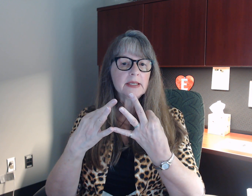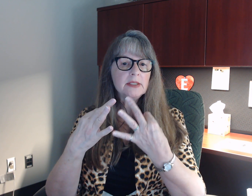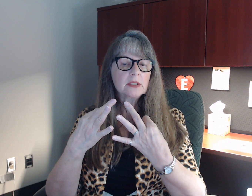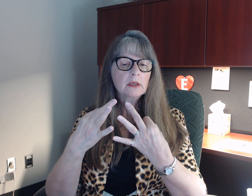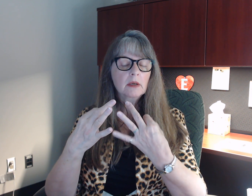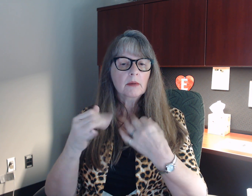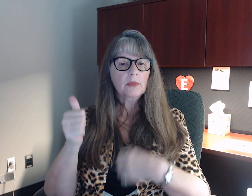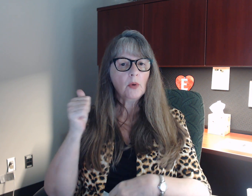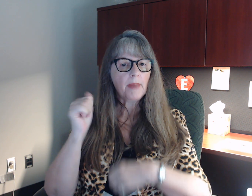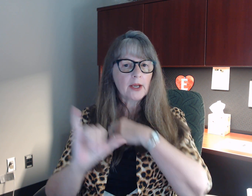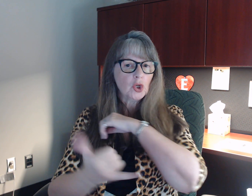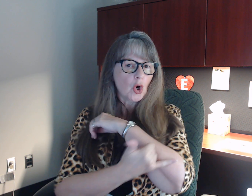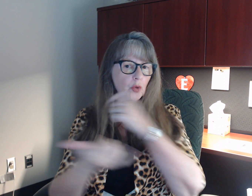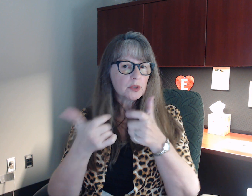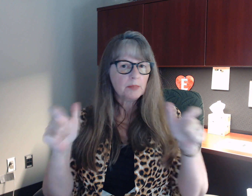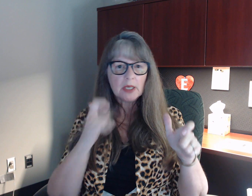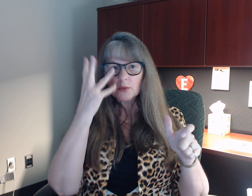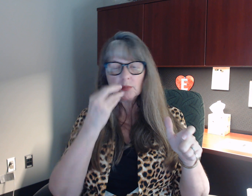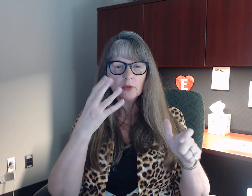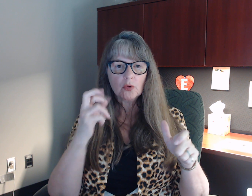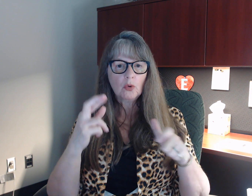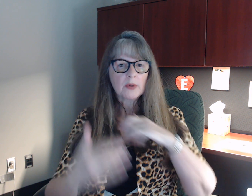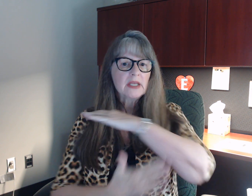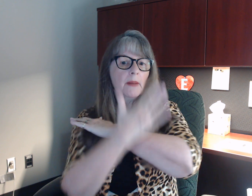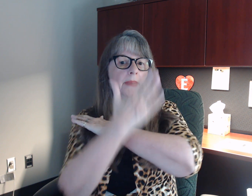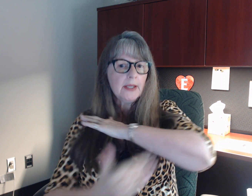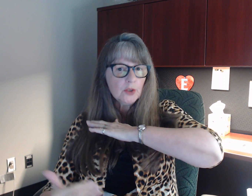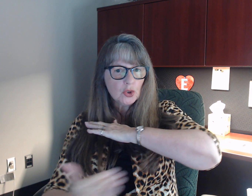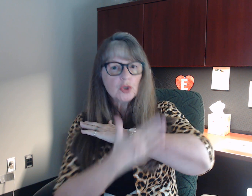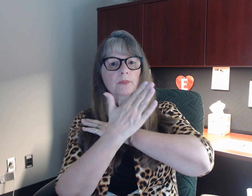family's, backyard. It was big, it was beautiful, or is at the beach.